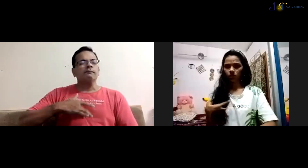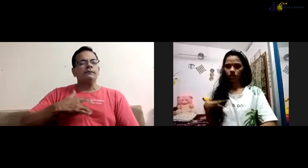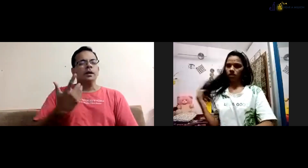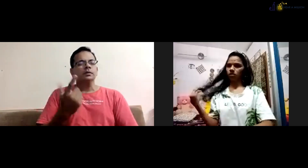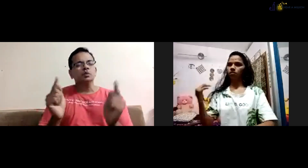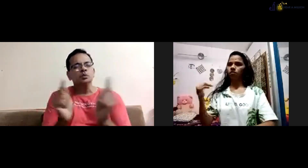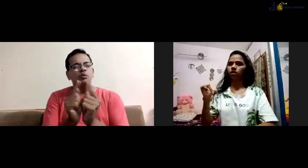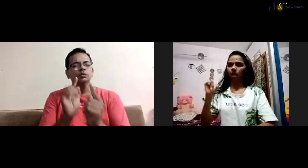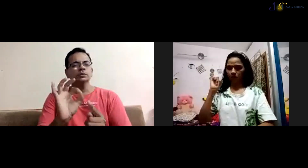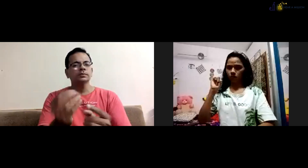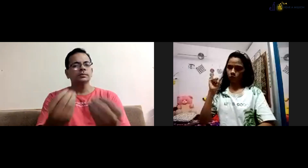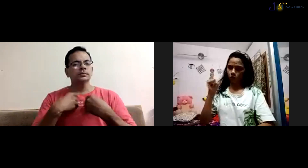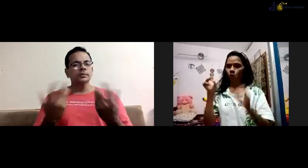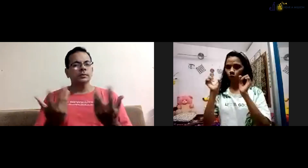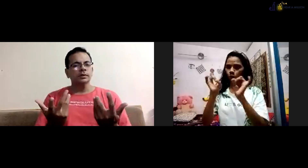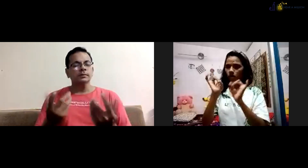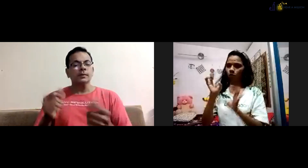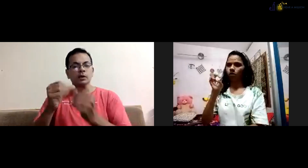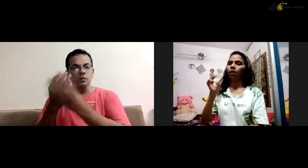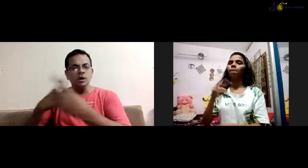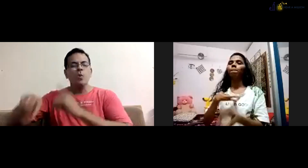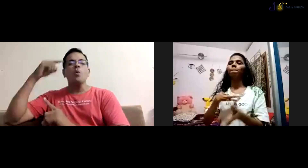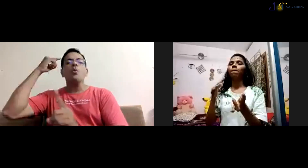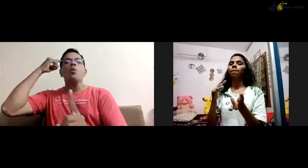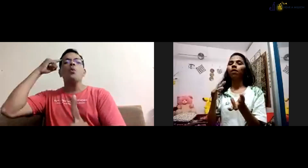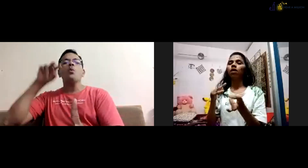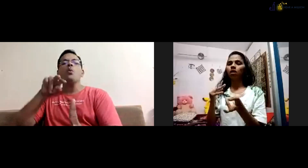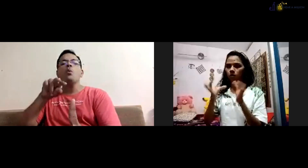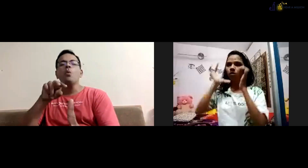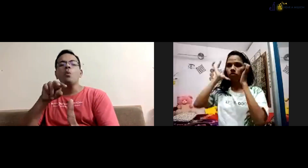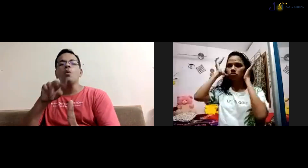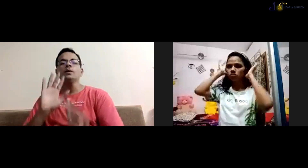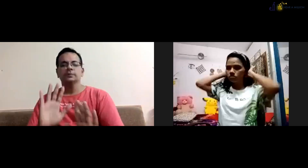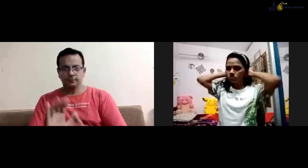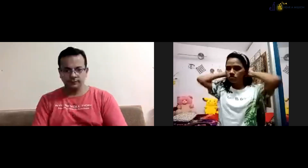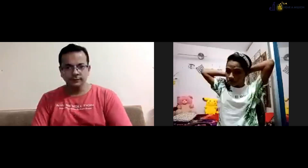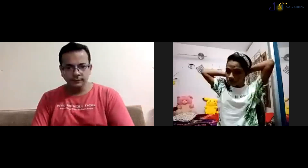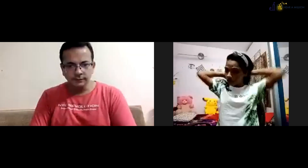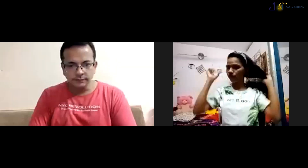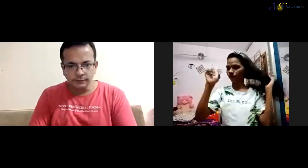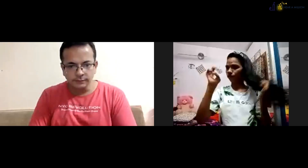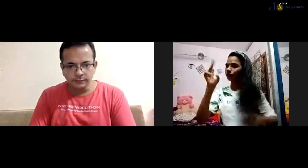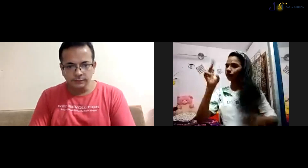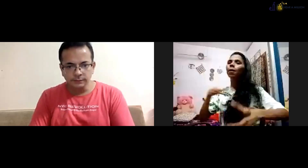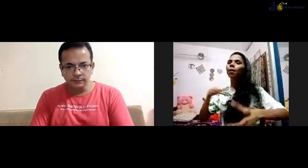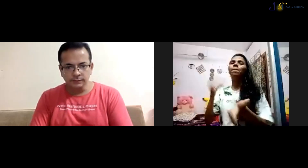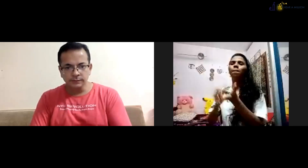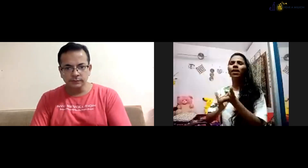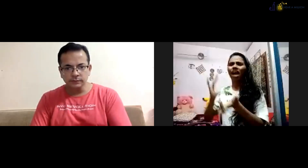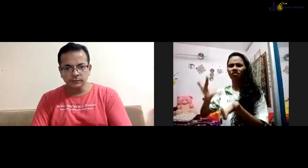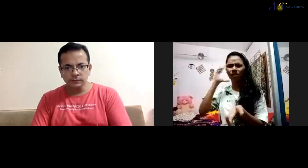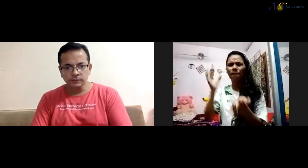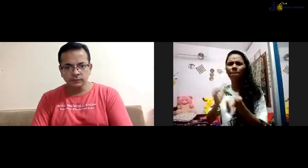event. So what you require the support from the association? Can you give me the any input so that we can